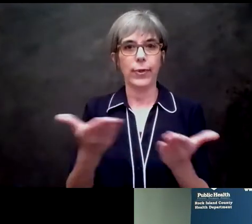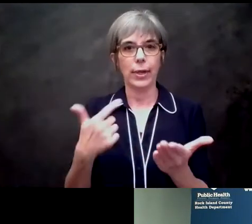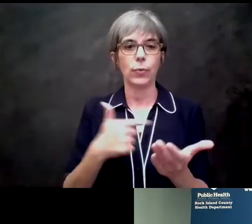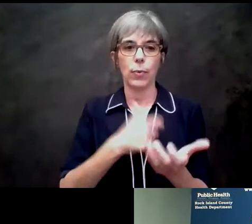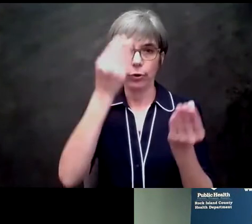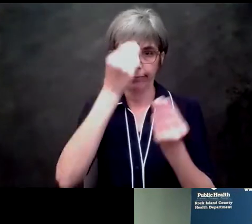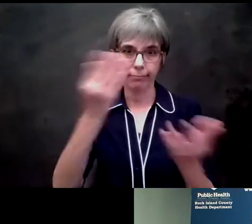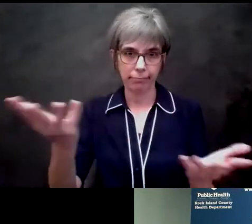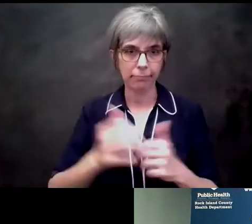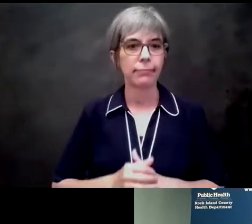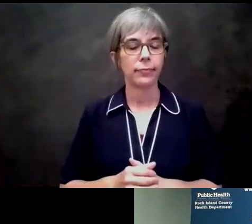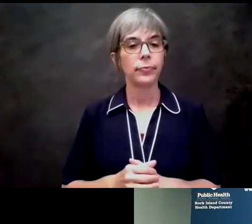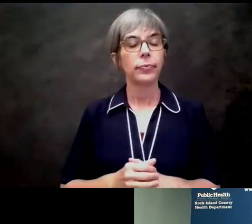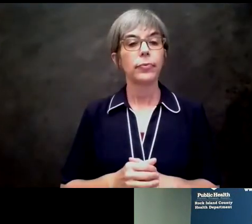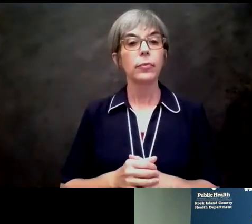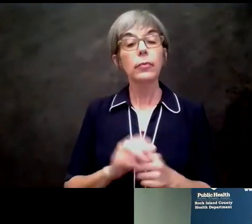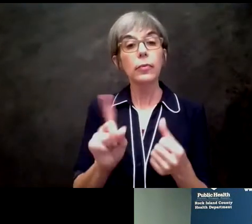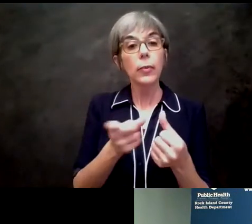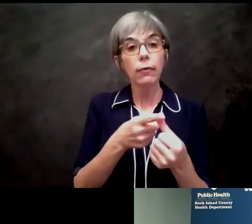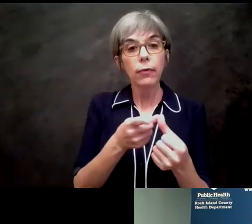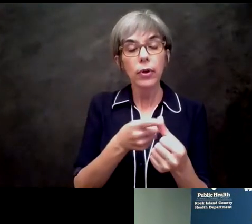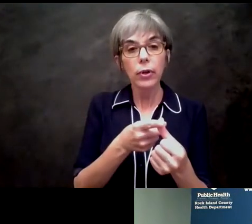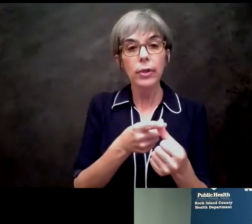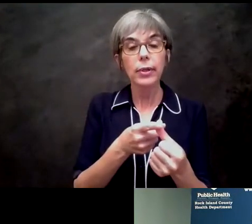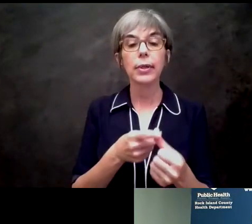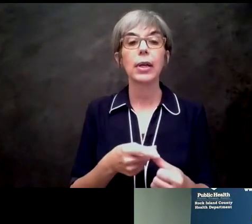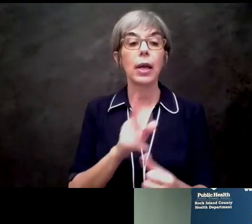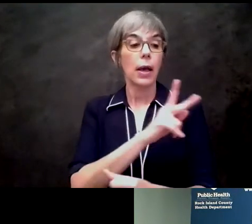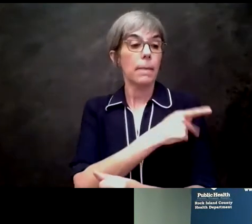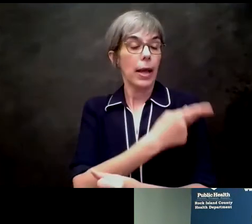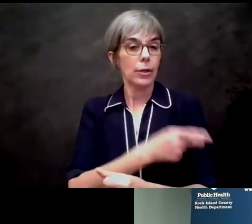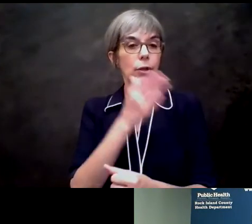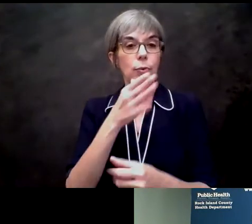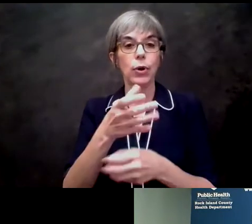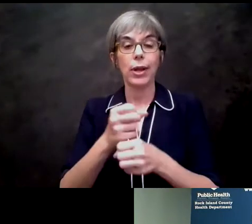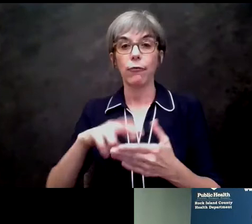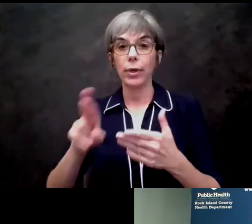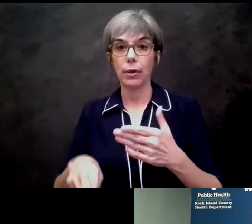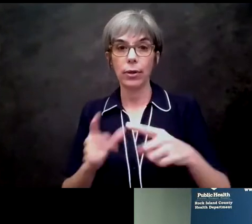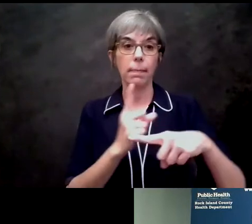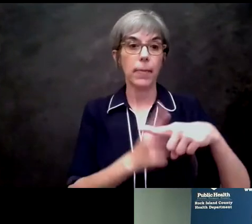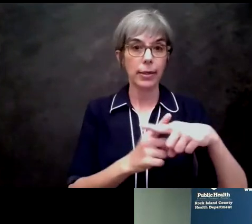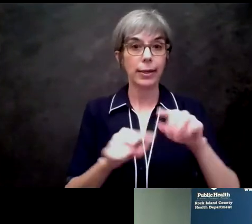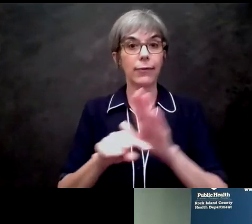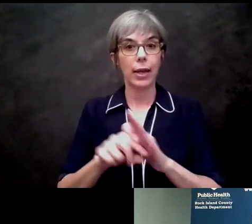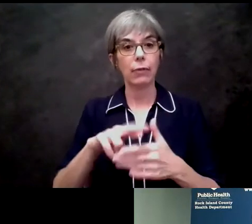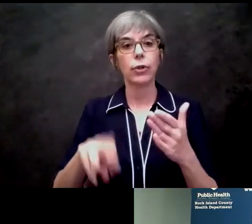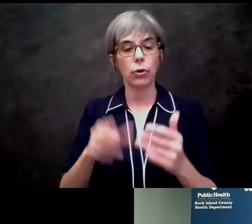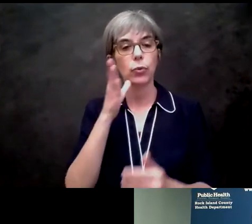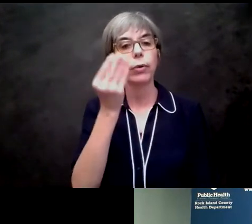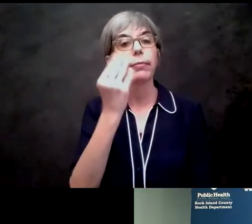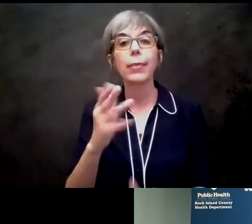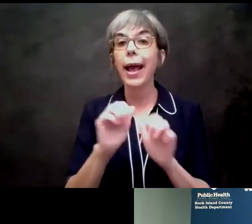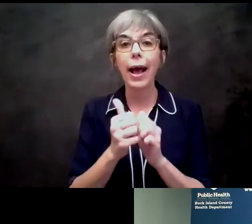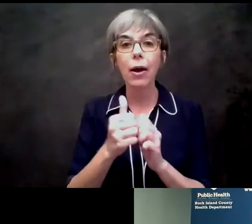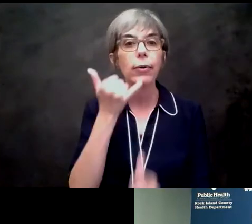to folks. First, the patients will receive the results, both positive and negative, by a phone call. The